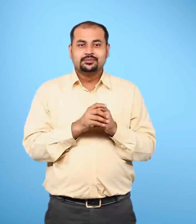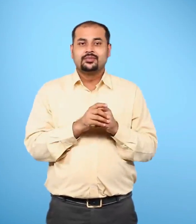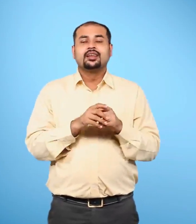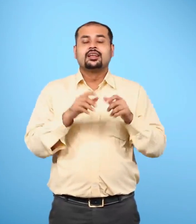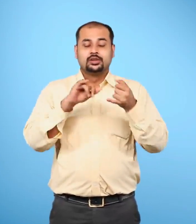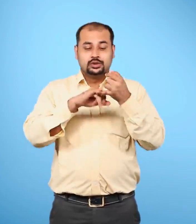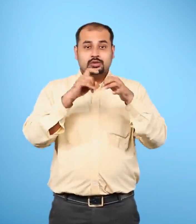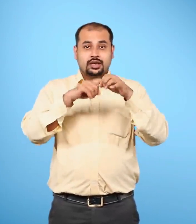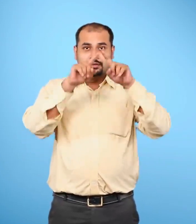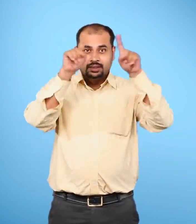like squares,